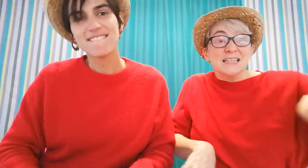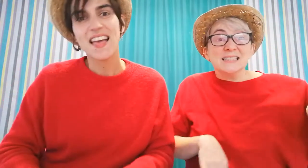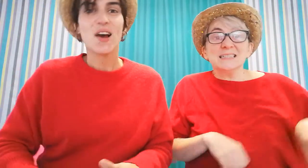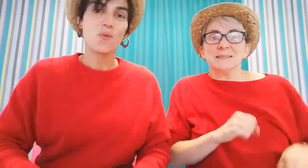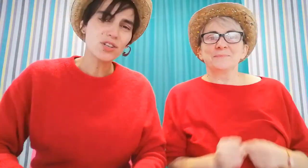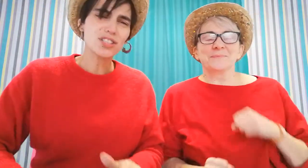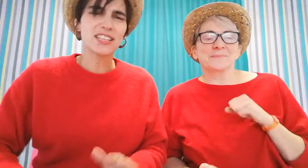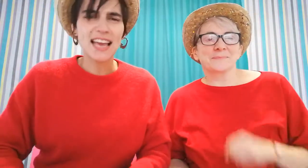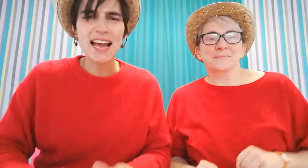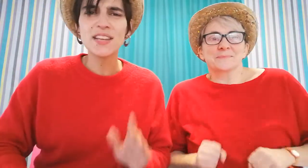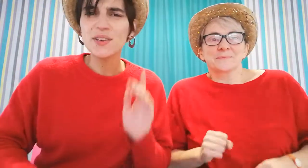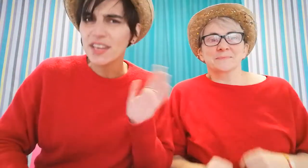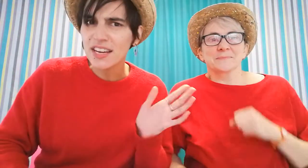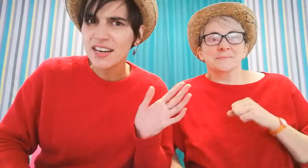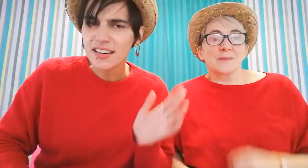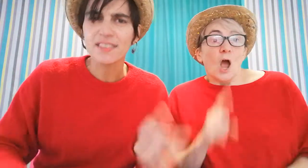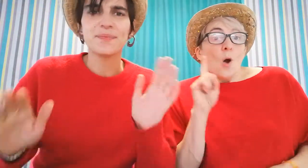Walking through the jungle. What can you hear?